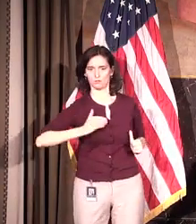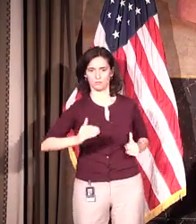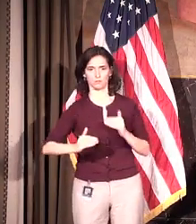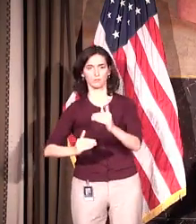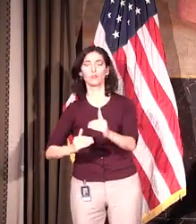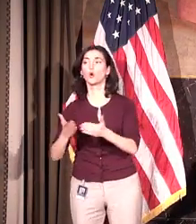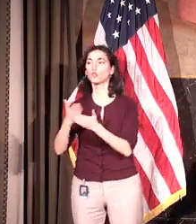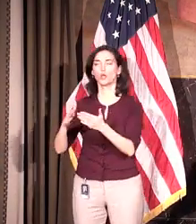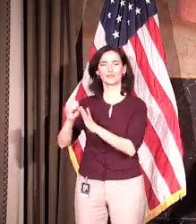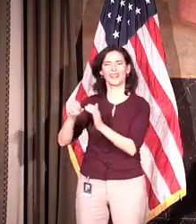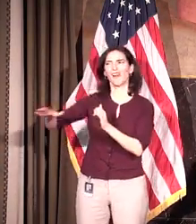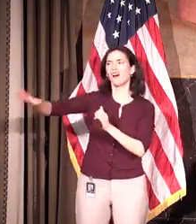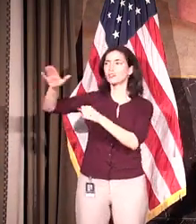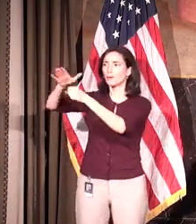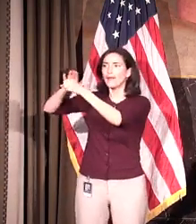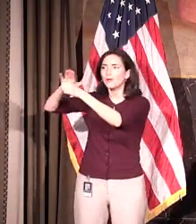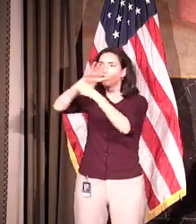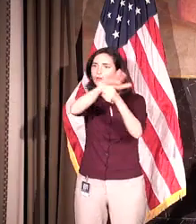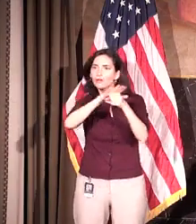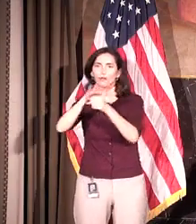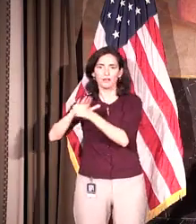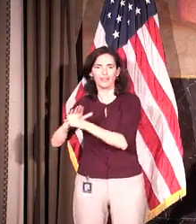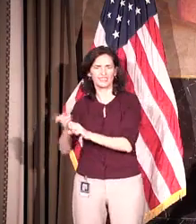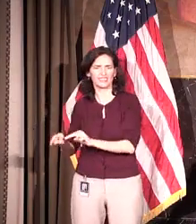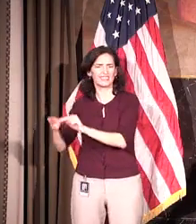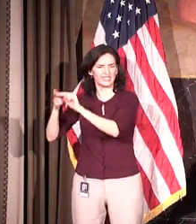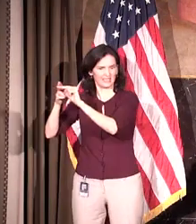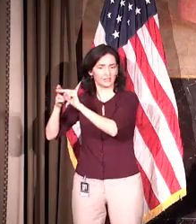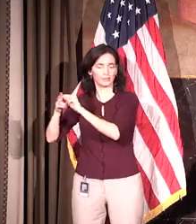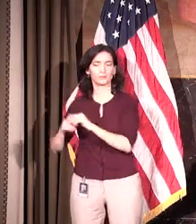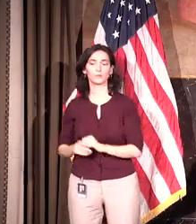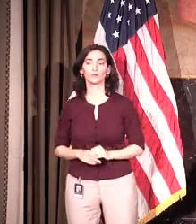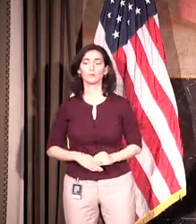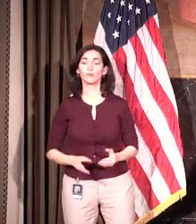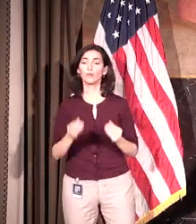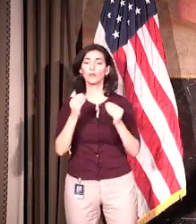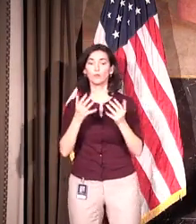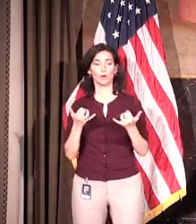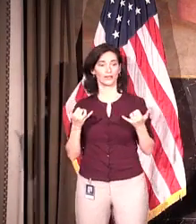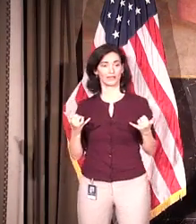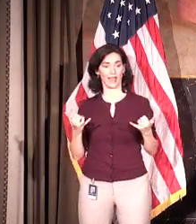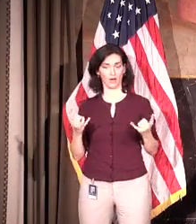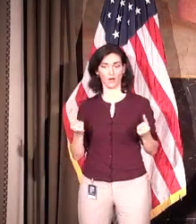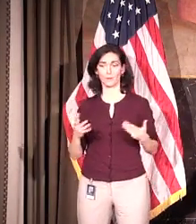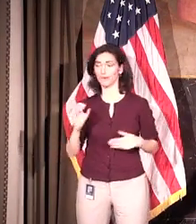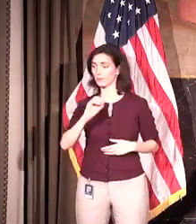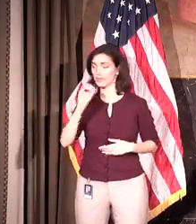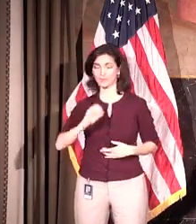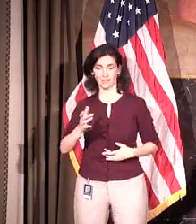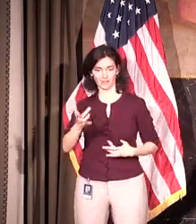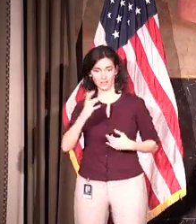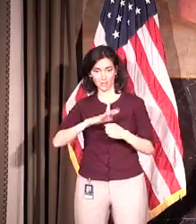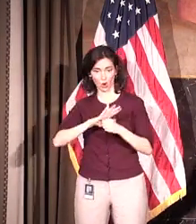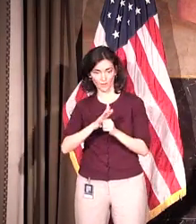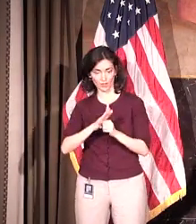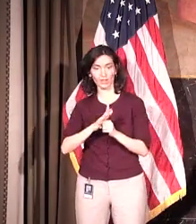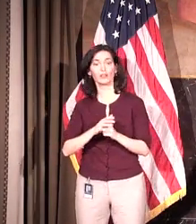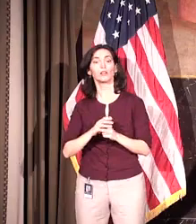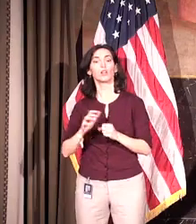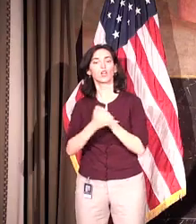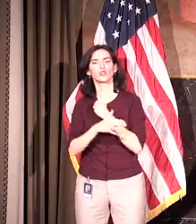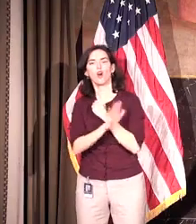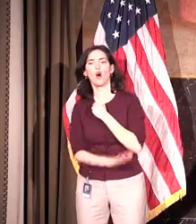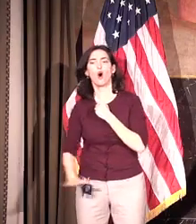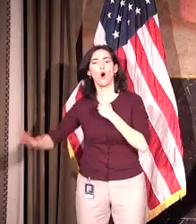about more in a minute. Louisiana currently has the 44th highest rate of COVID in the country,